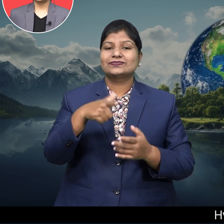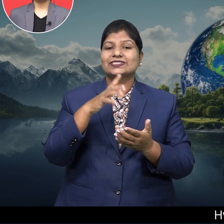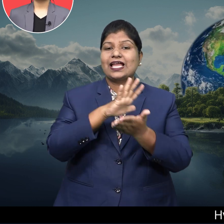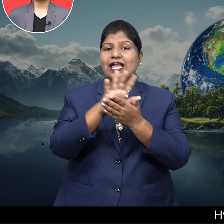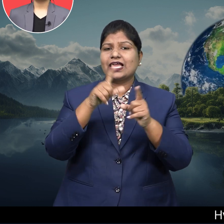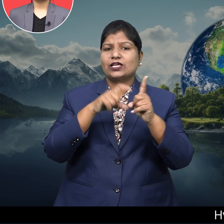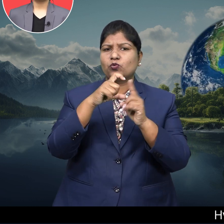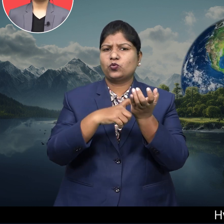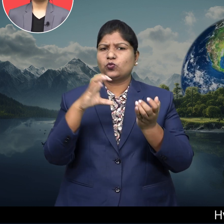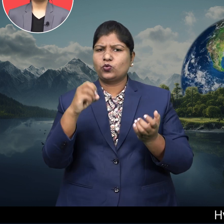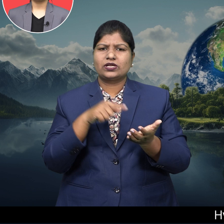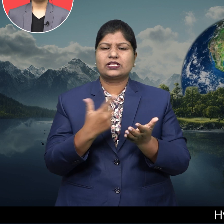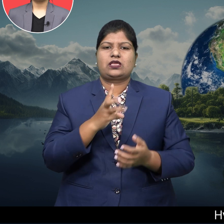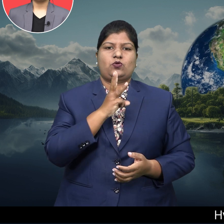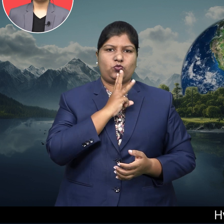hydrolysis,